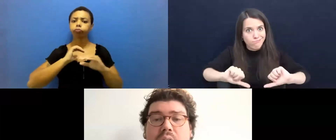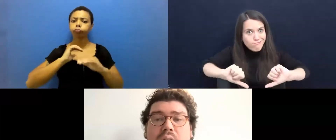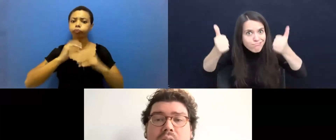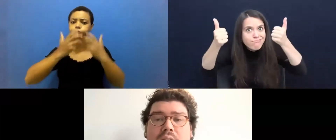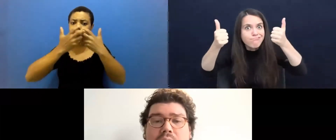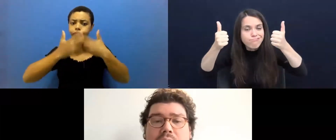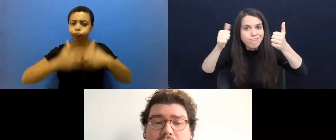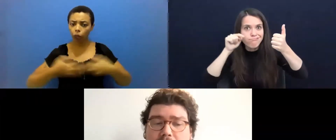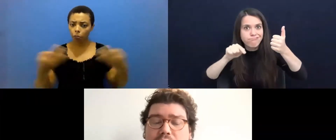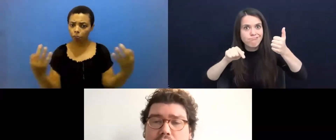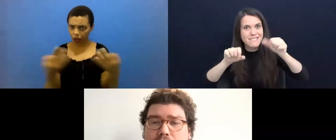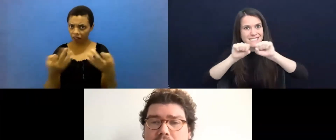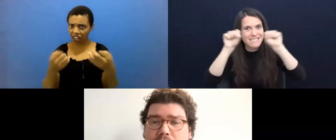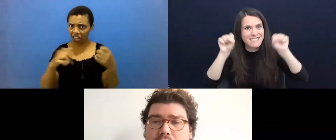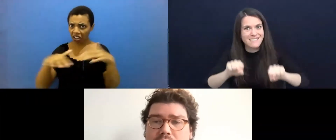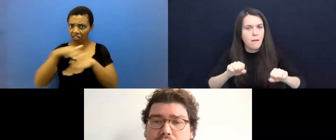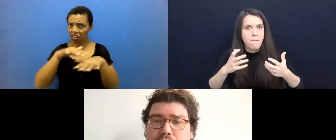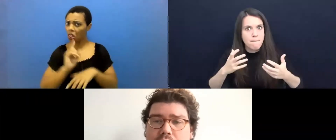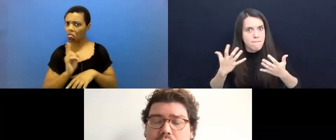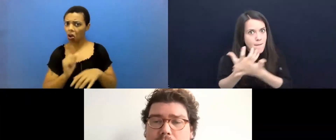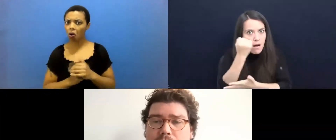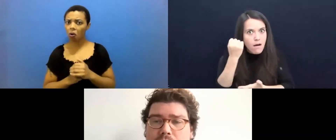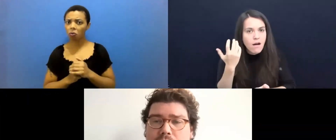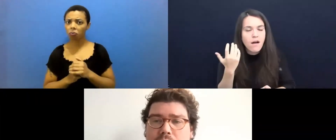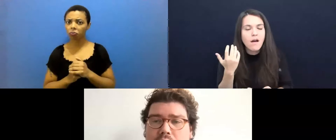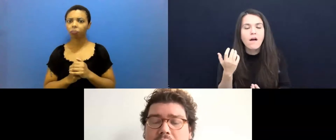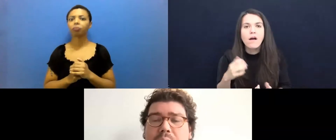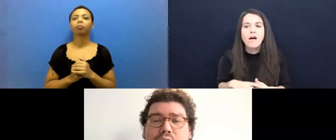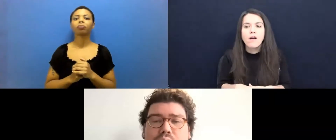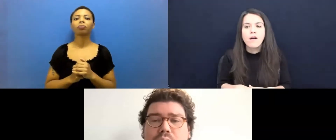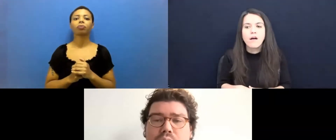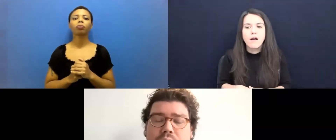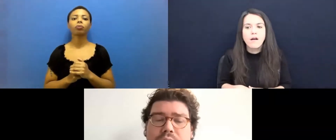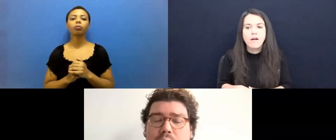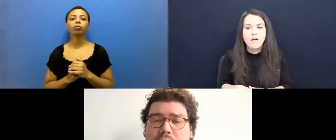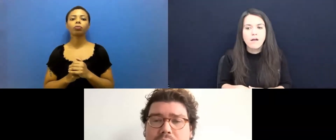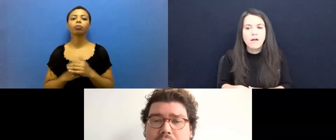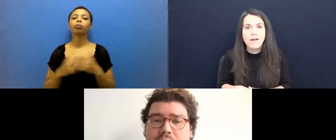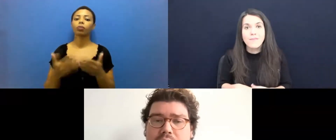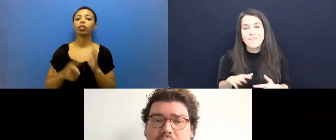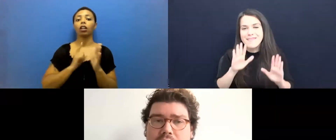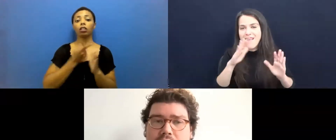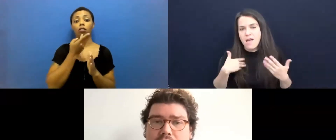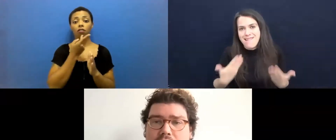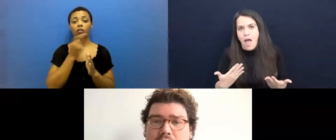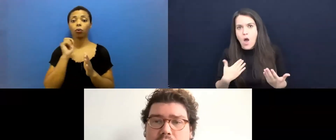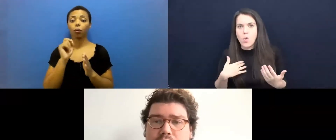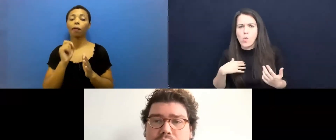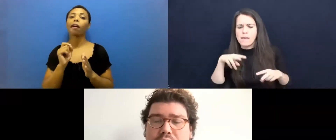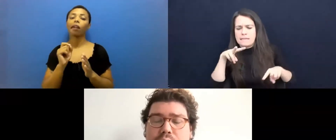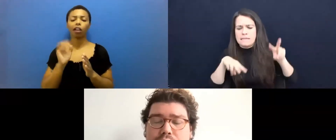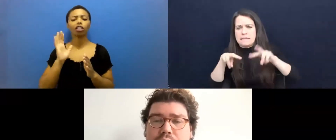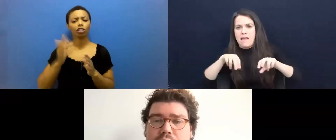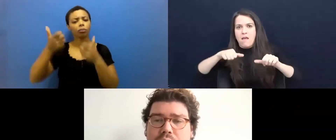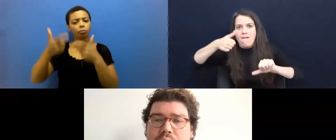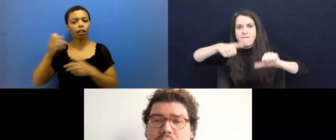system. As I said before, we are still aiming to evaluate that with